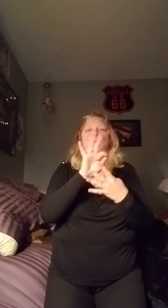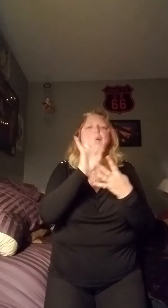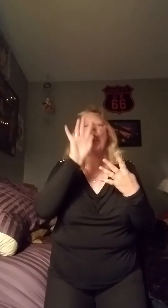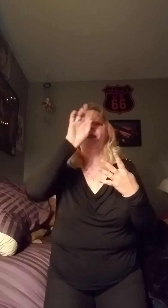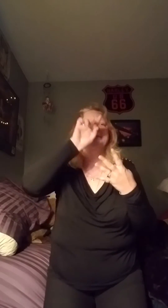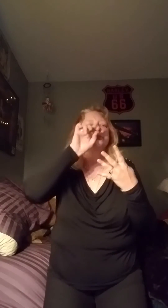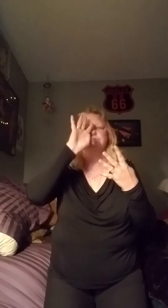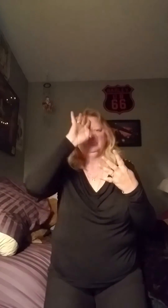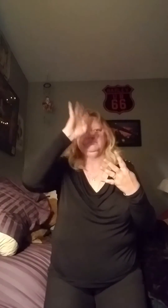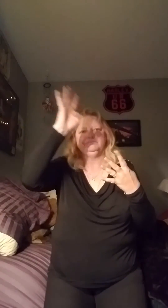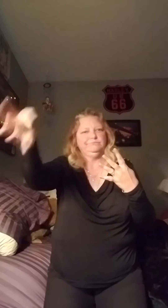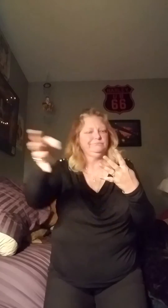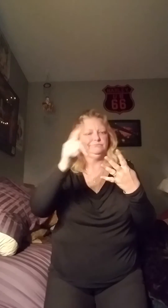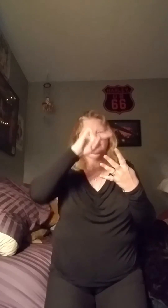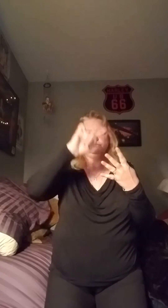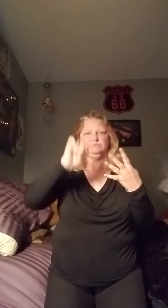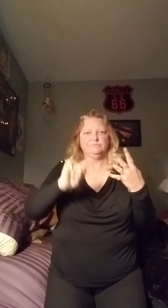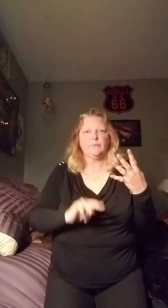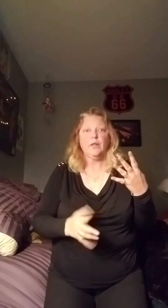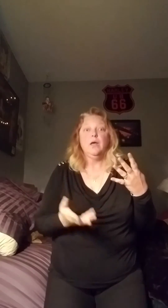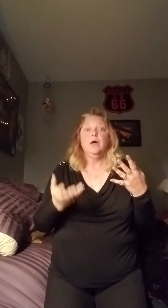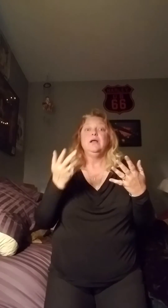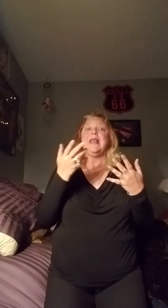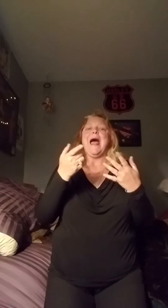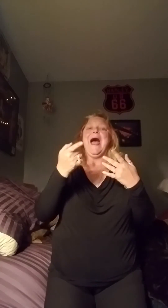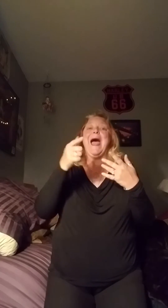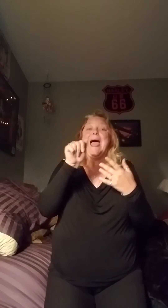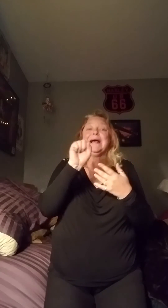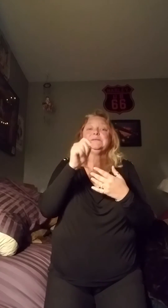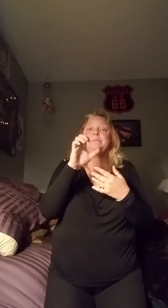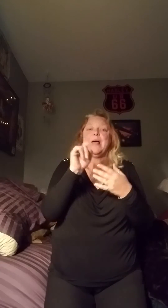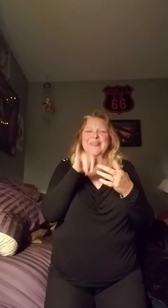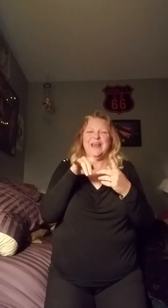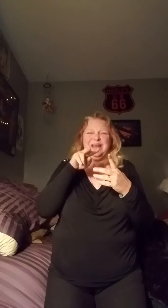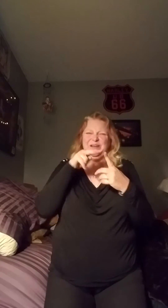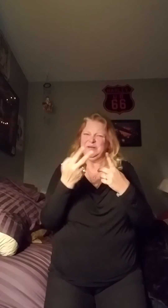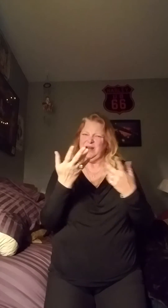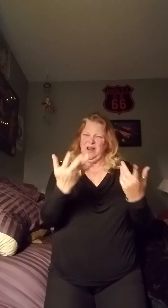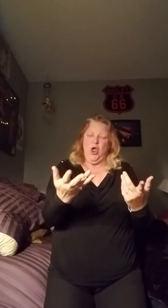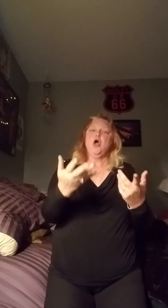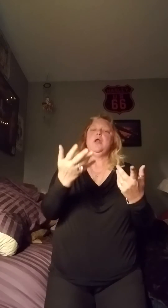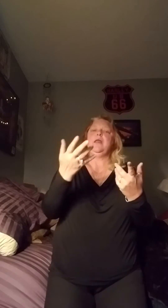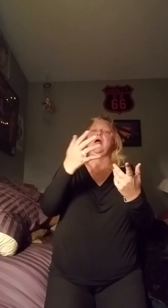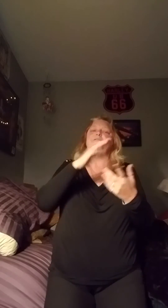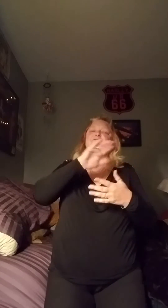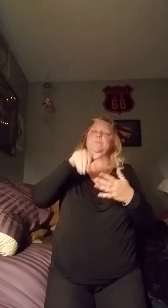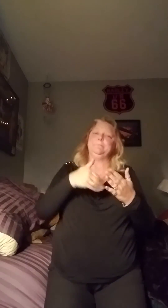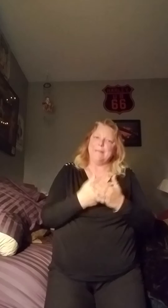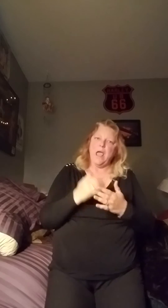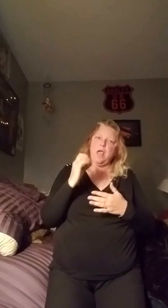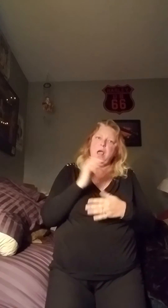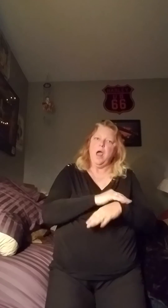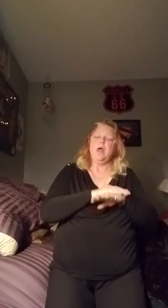and aspects of us that we fall back to that make the idea of a mean a psychologically plausible claim.